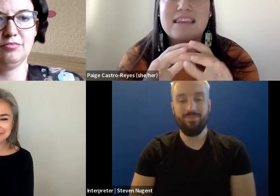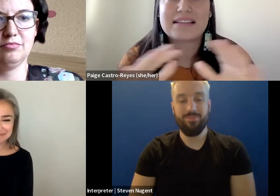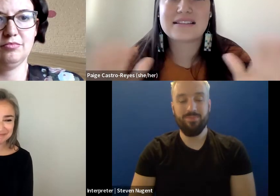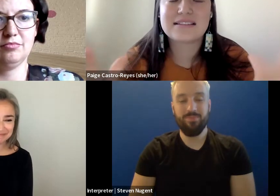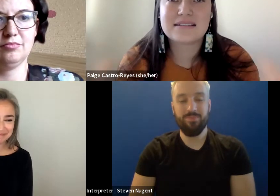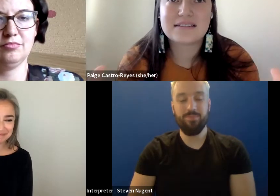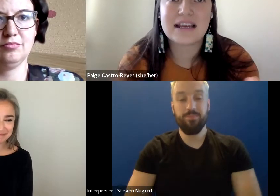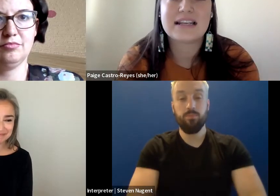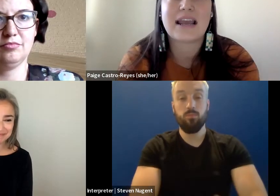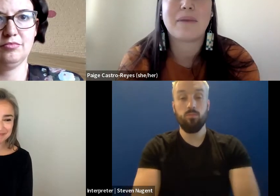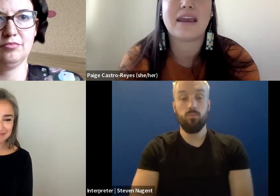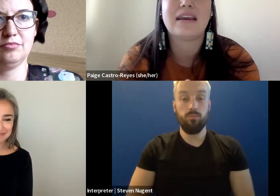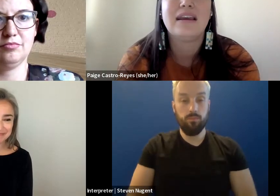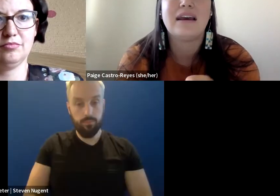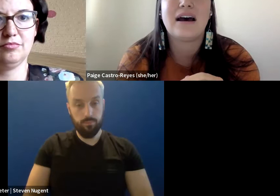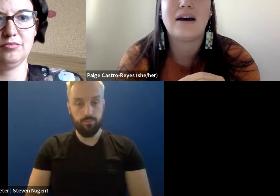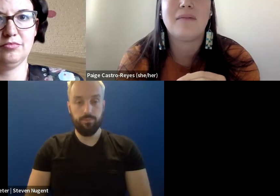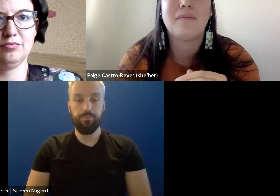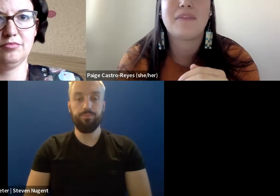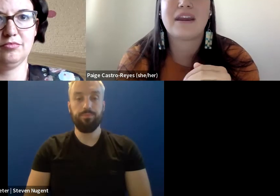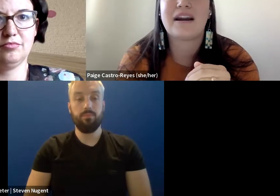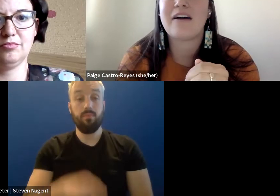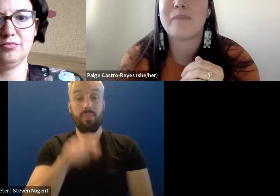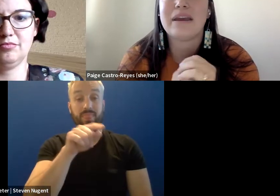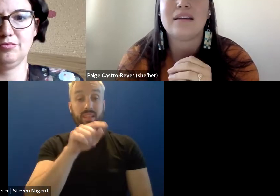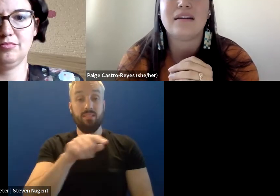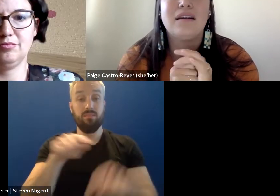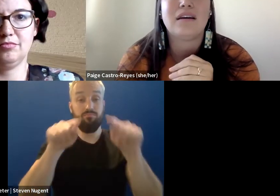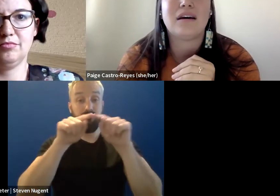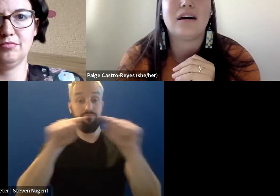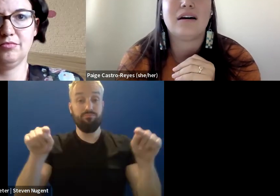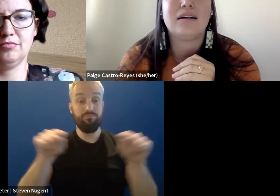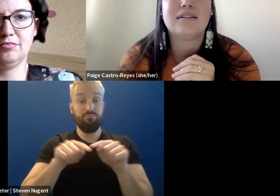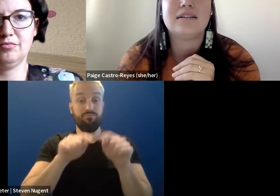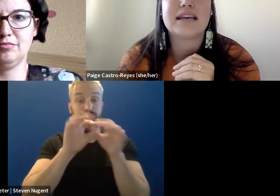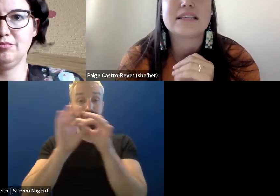that this dynamic, there have been